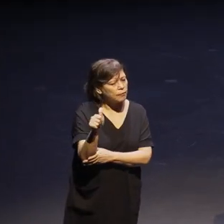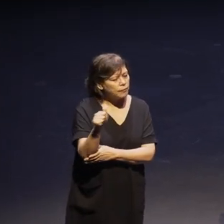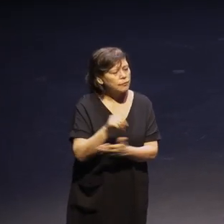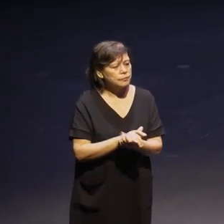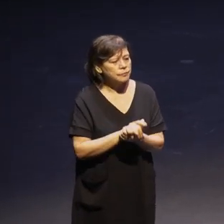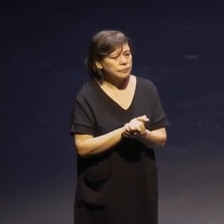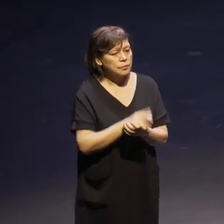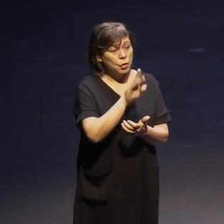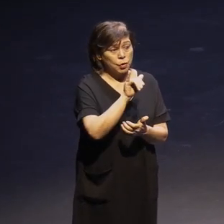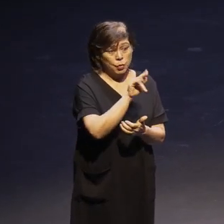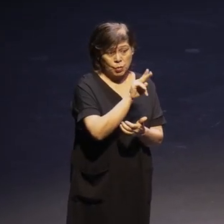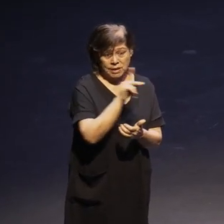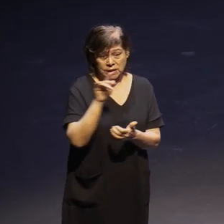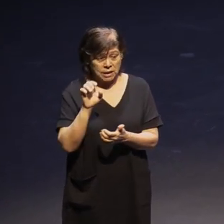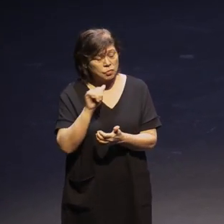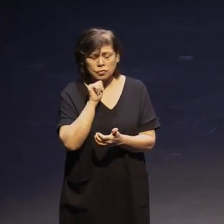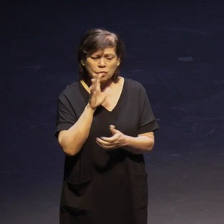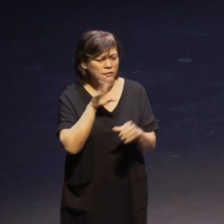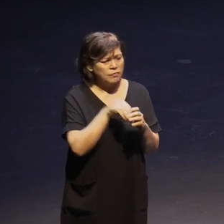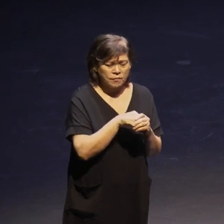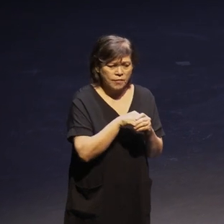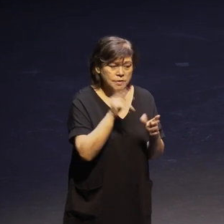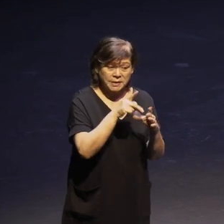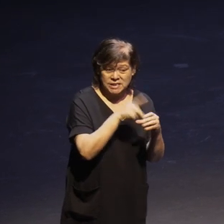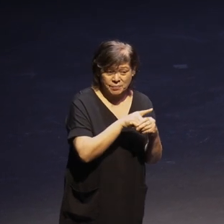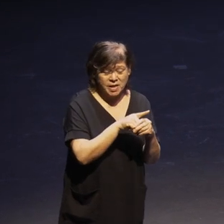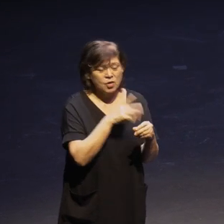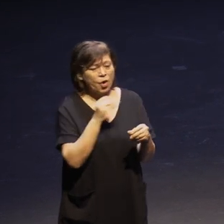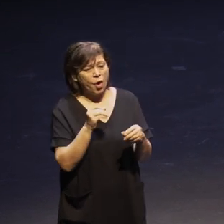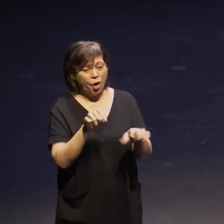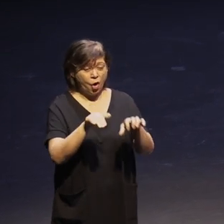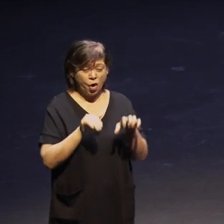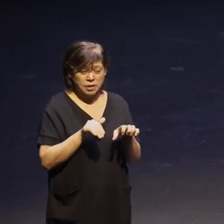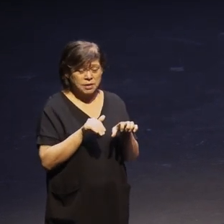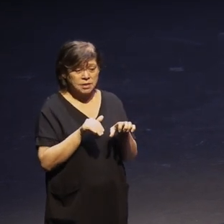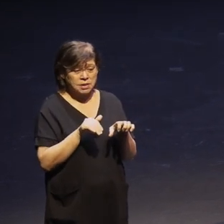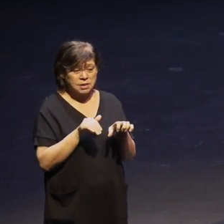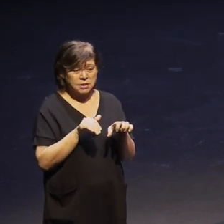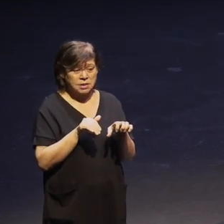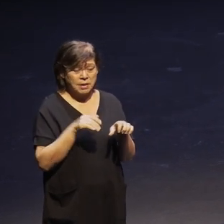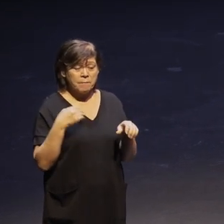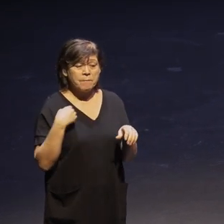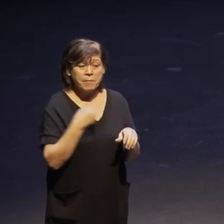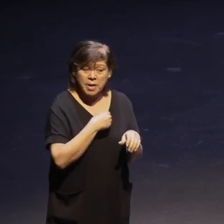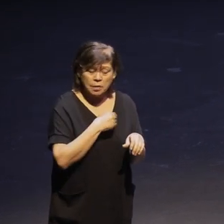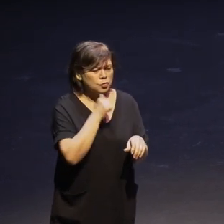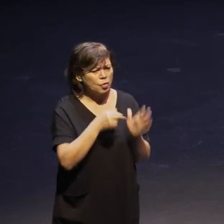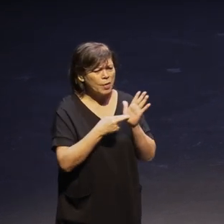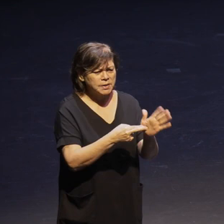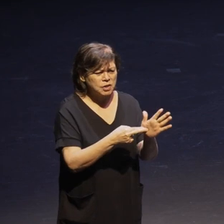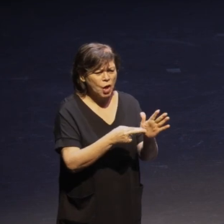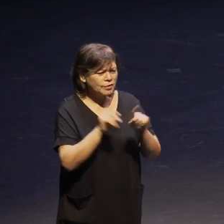Yuki's desire was not to be a participant or an audience member of some cultural institution's access program, nor to be a representation